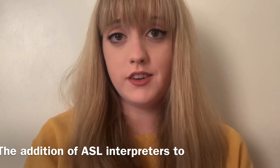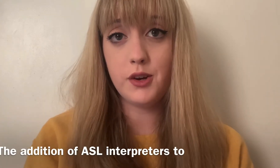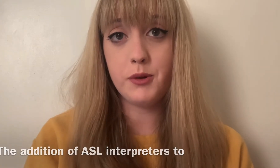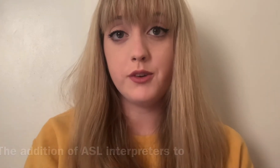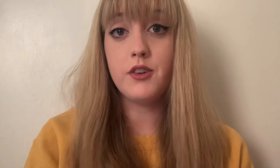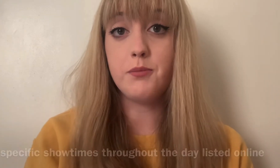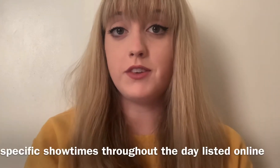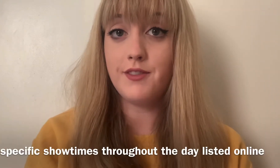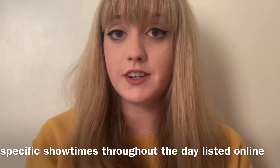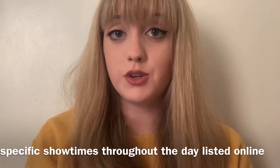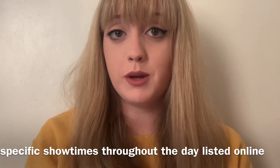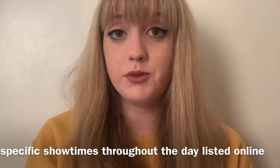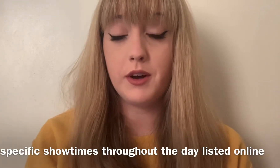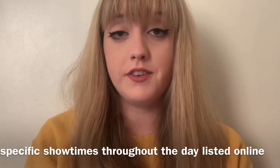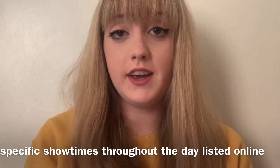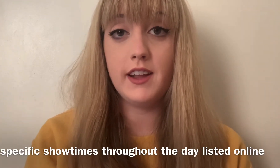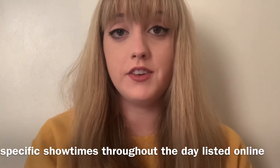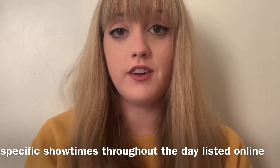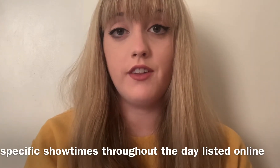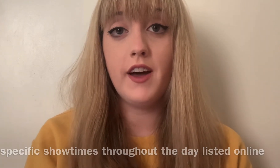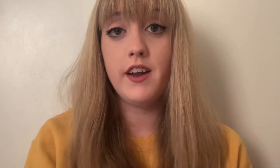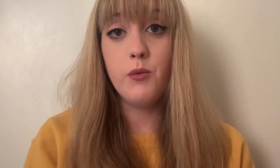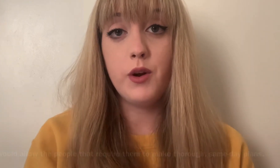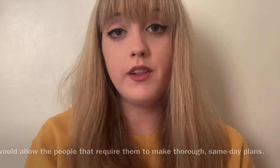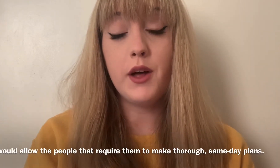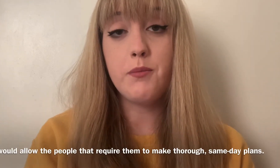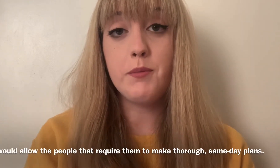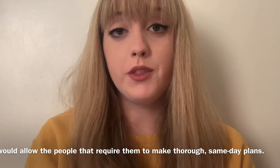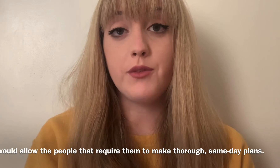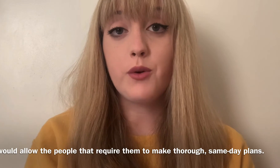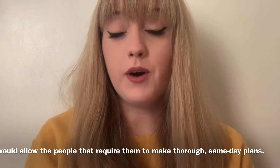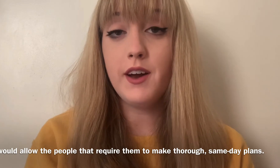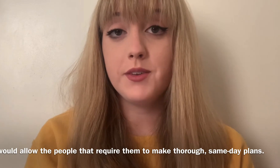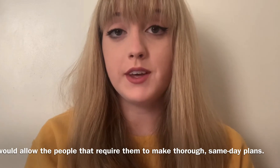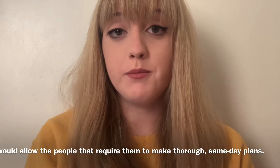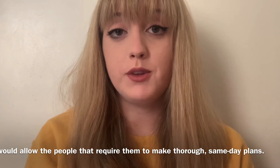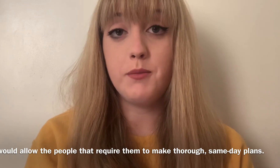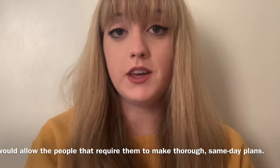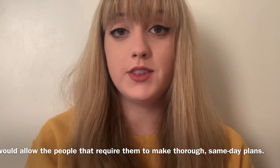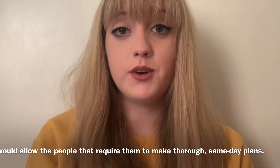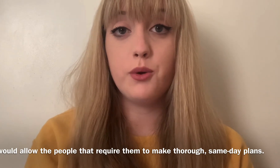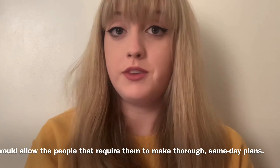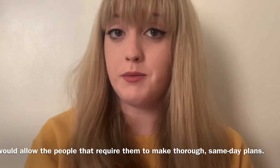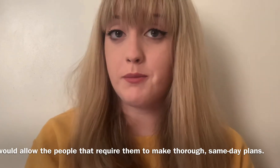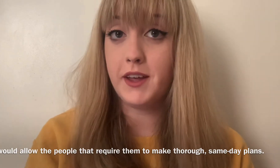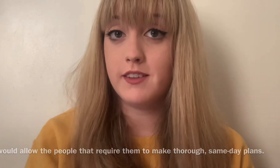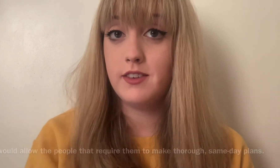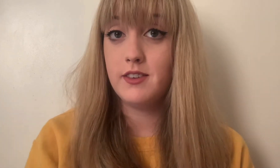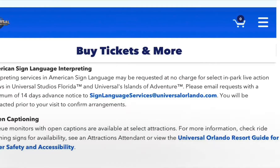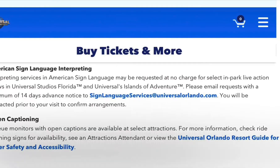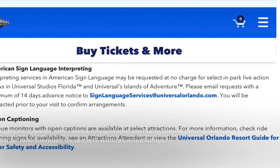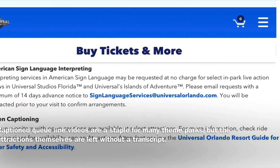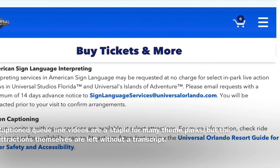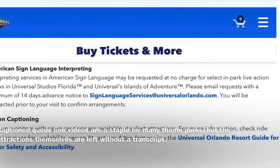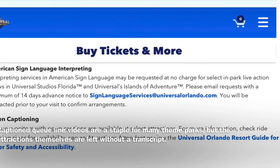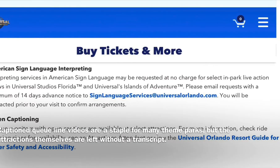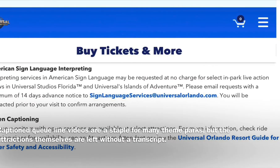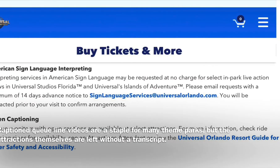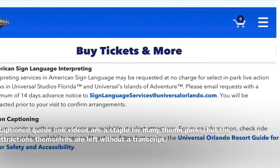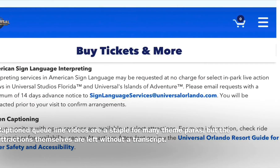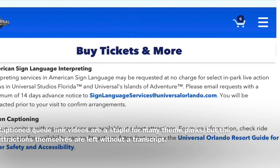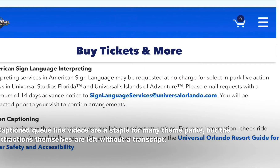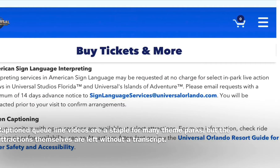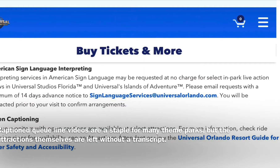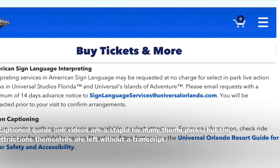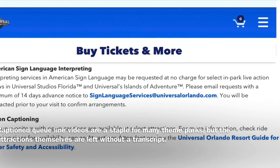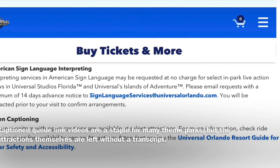asl interpreters to specific showtimes throughout the day listed online would allow the people that require them to make thorough same-day plans captioned queue line